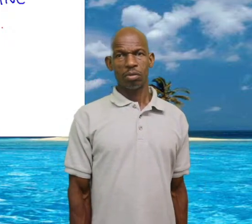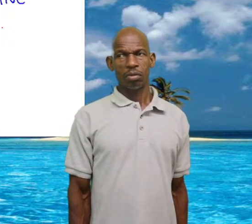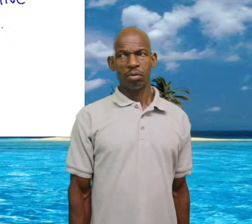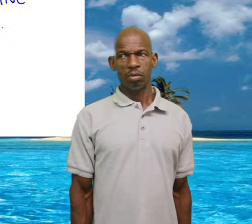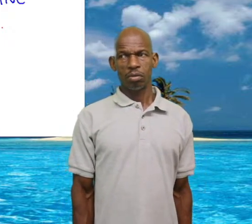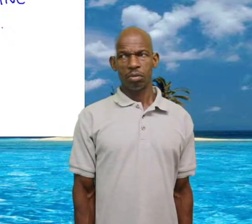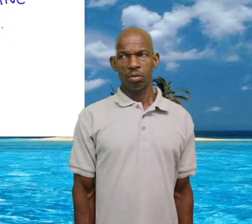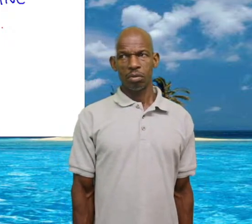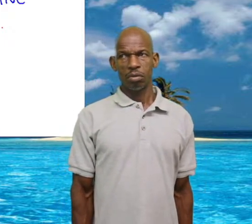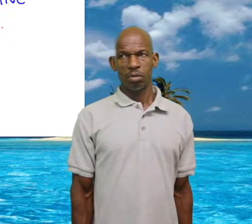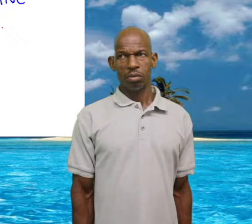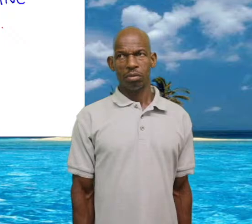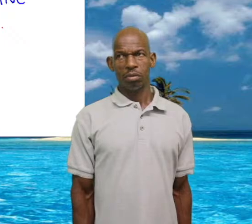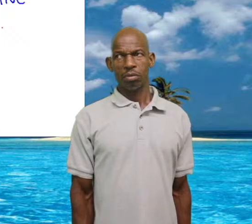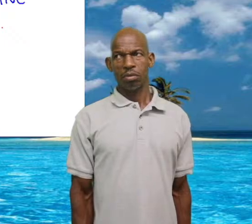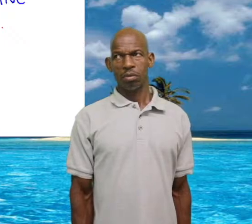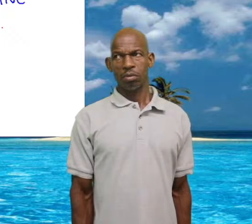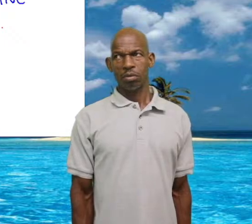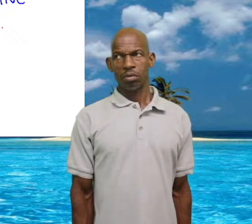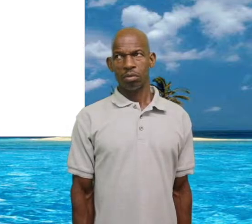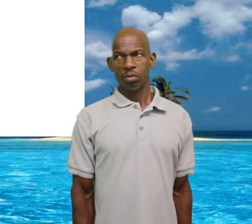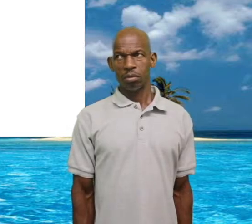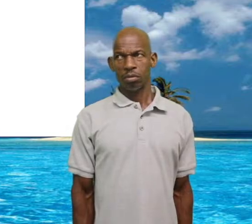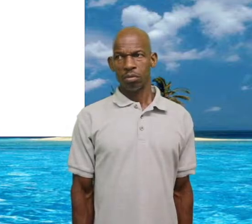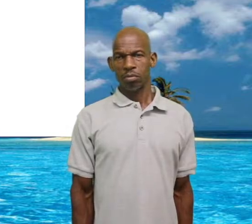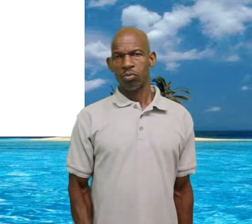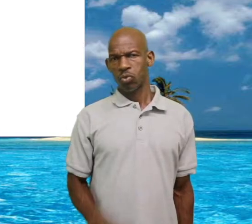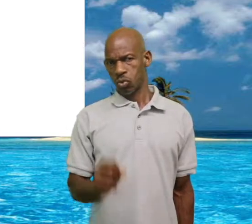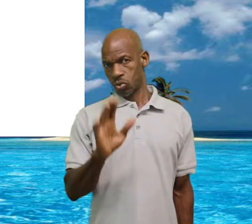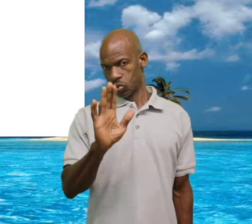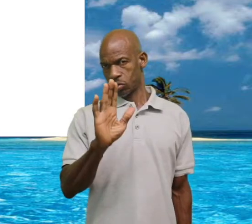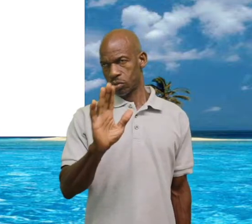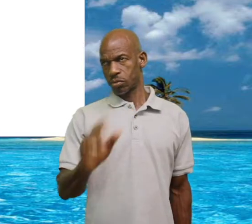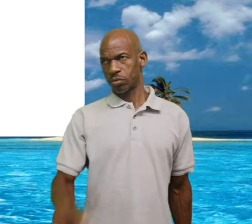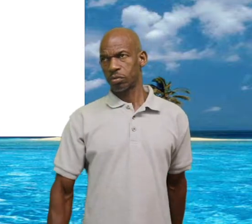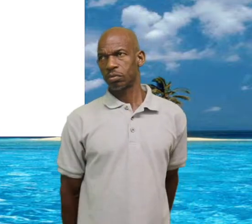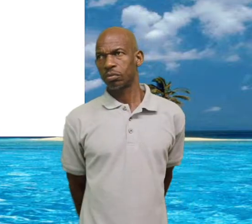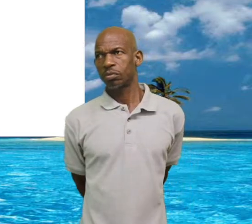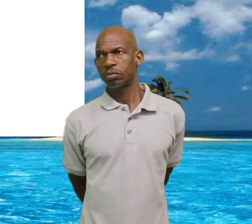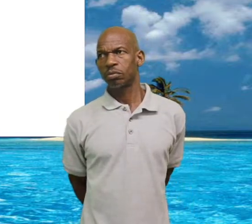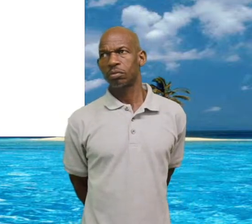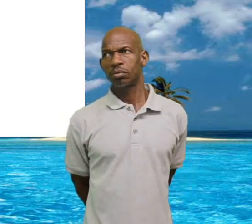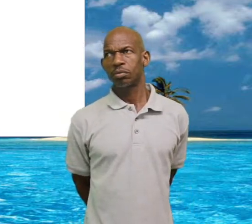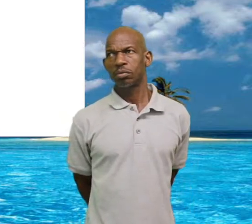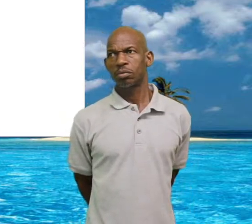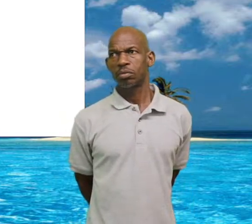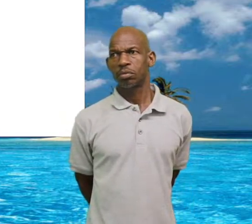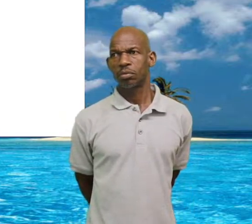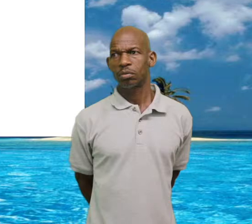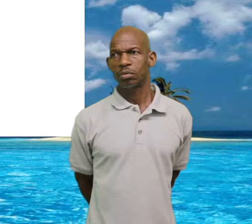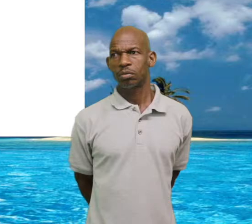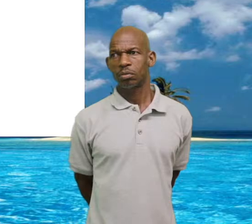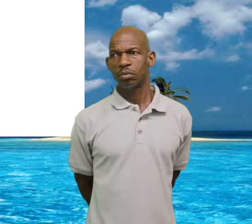blue. Let me go to another slide. All right, so you want to say,